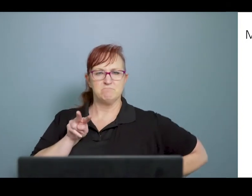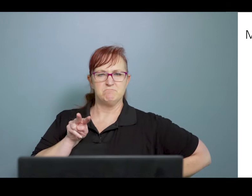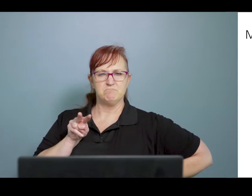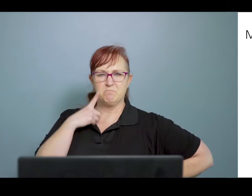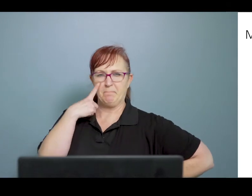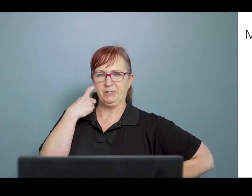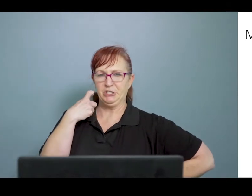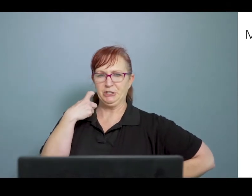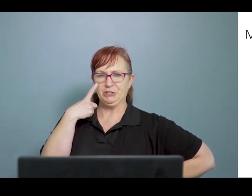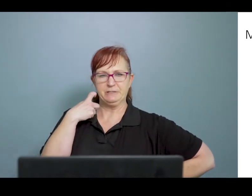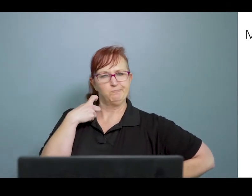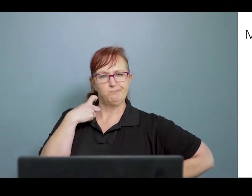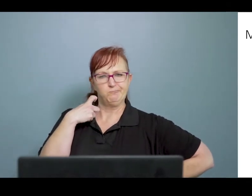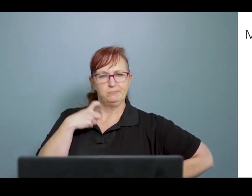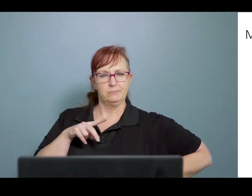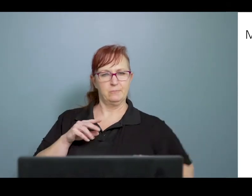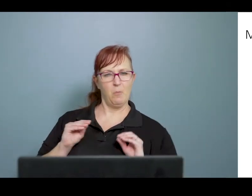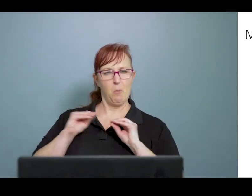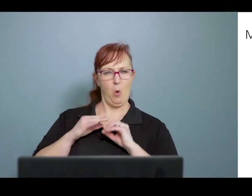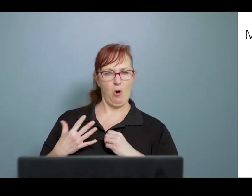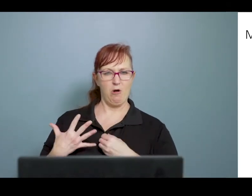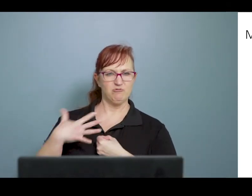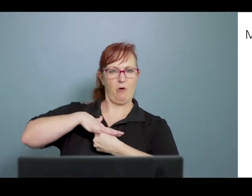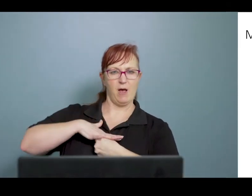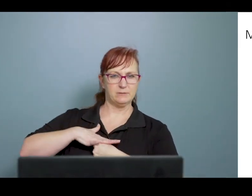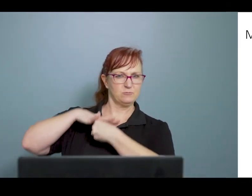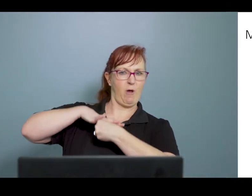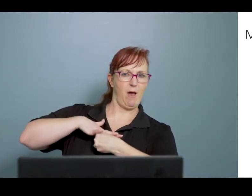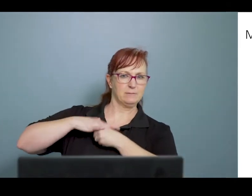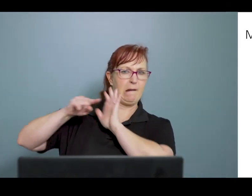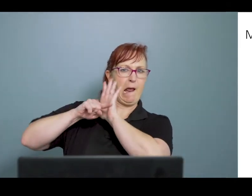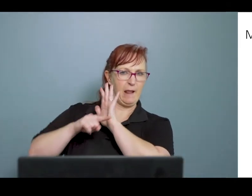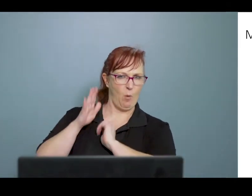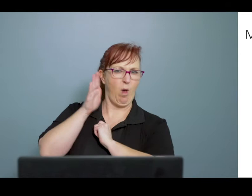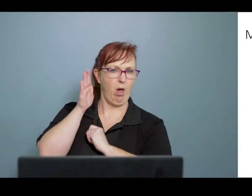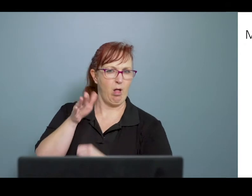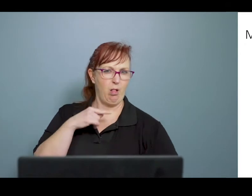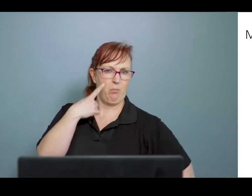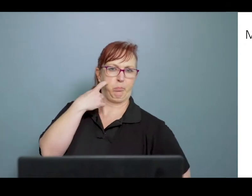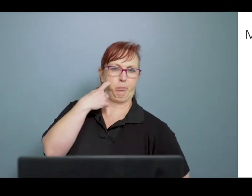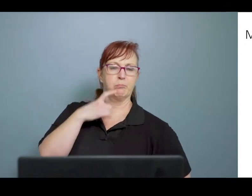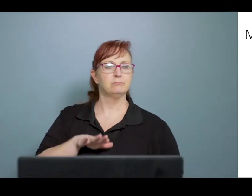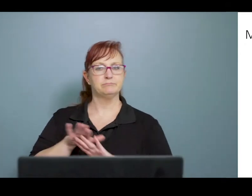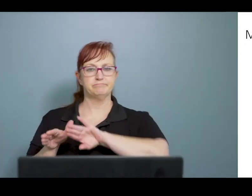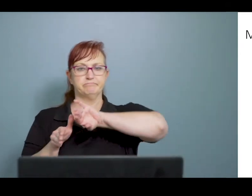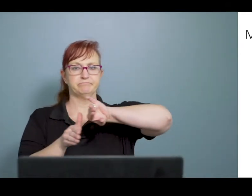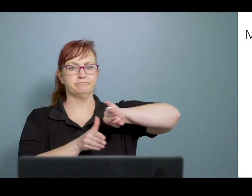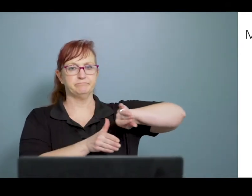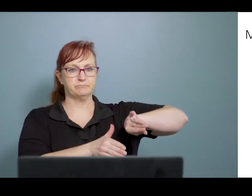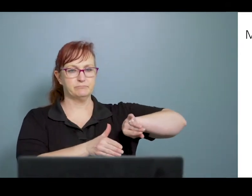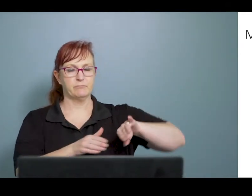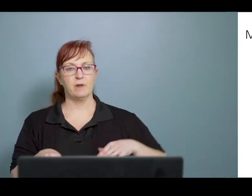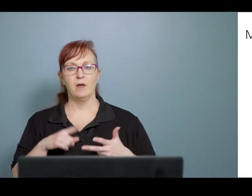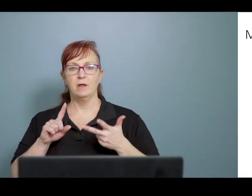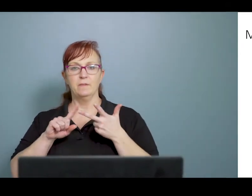that, there are more stressors and negative things coming around the bend. And then